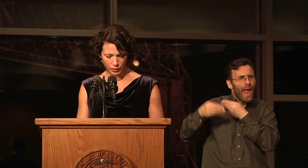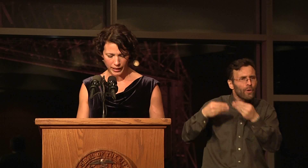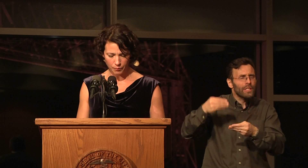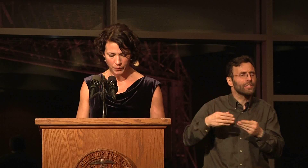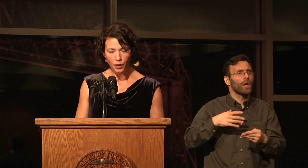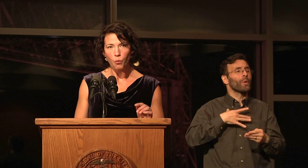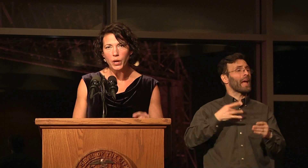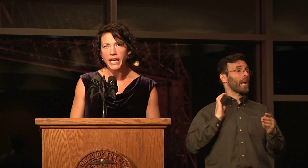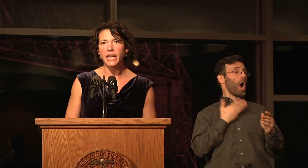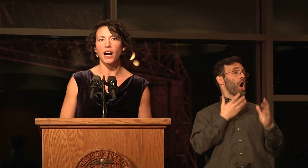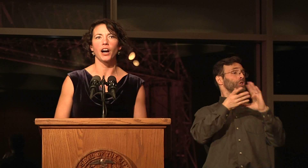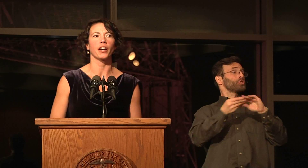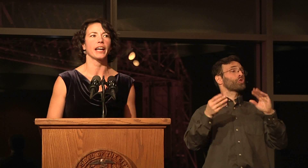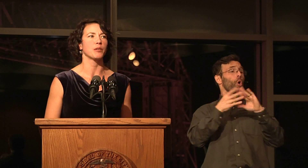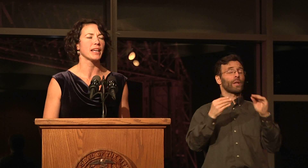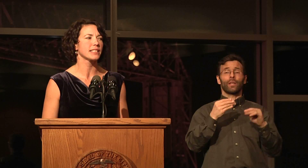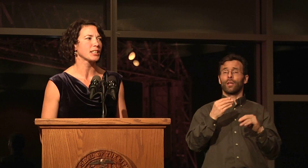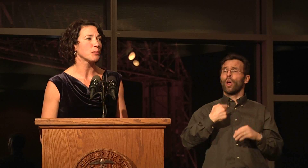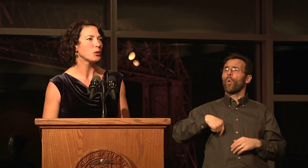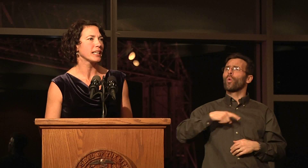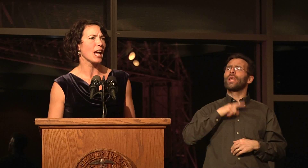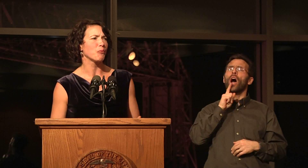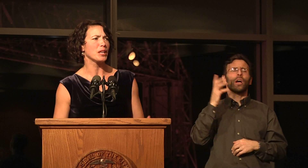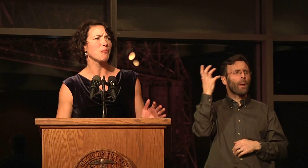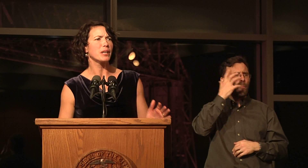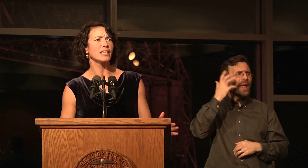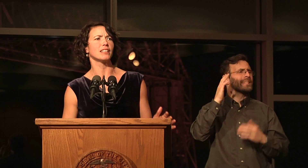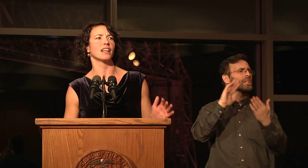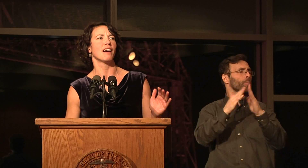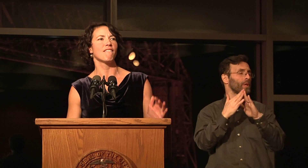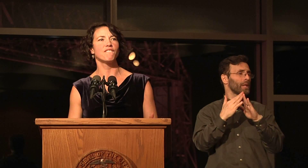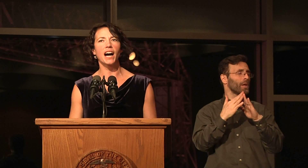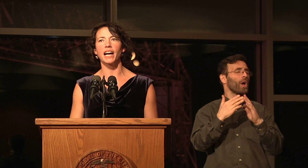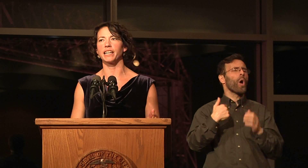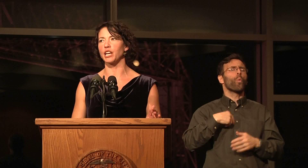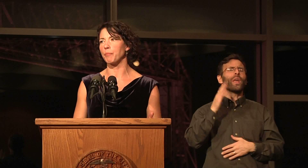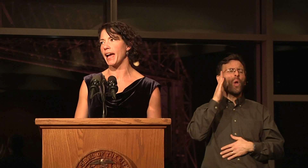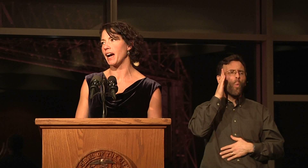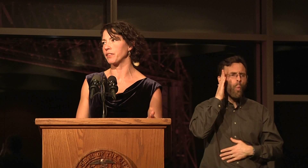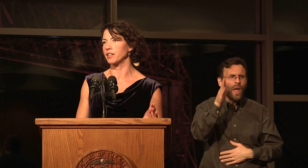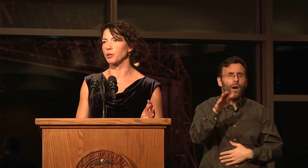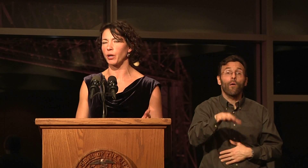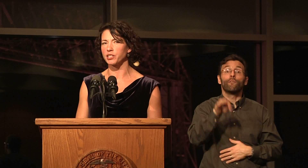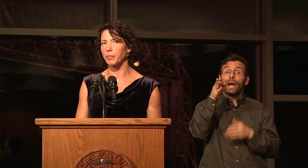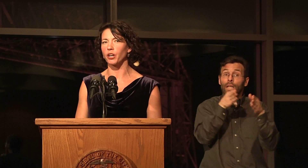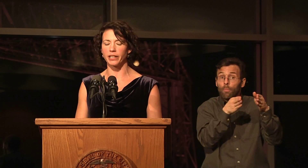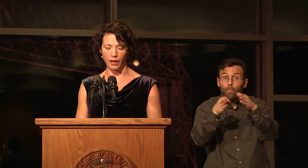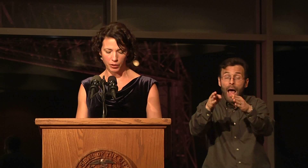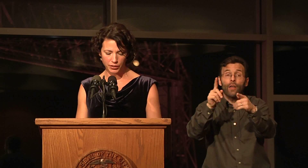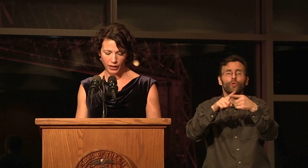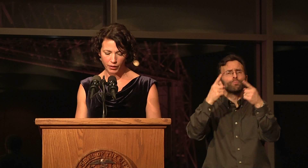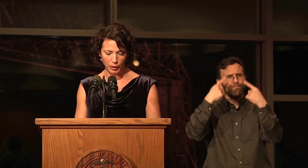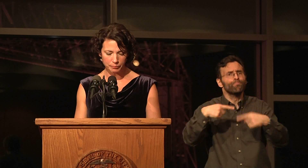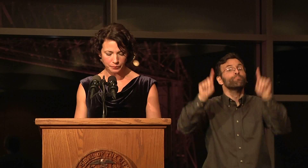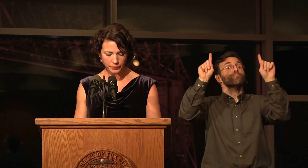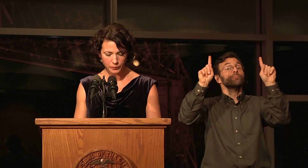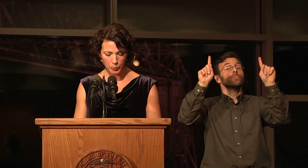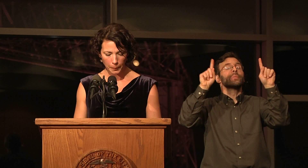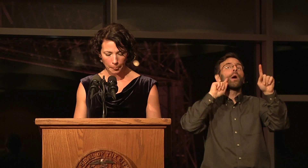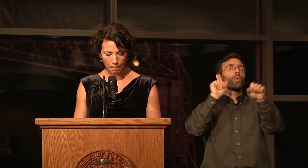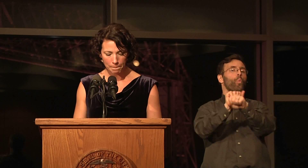our story. We are an amazing community, and we will find a path to prosperity that works for